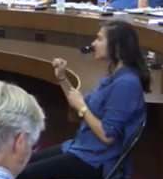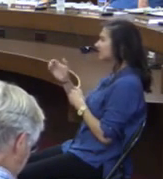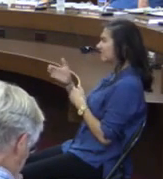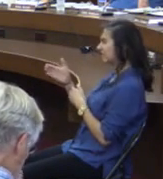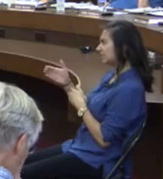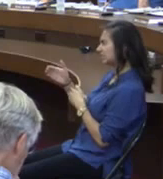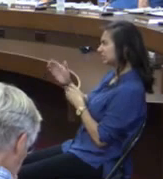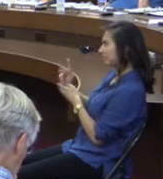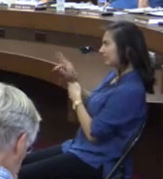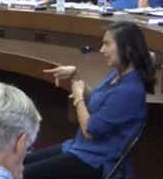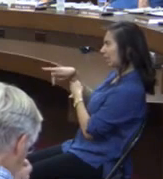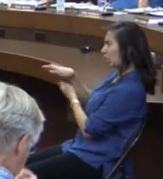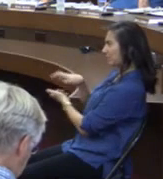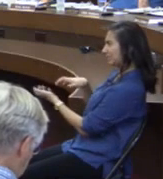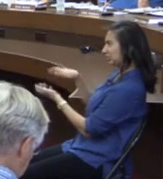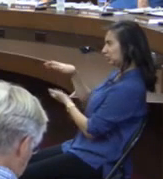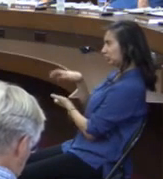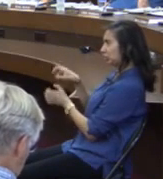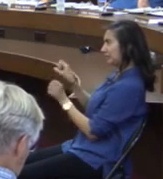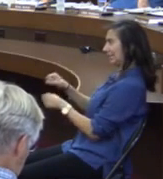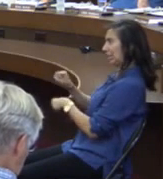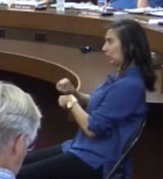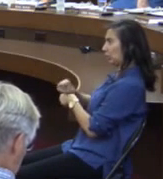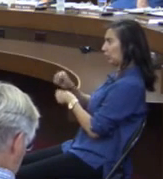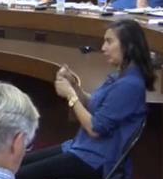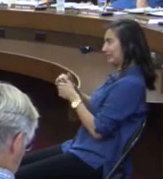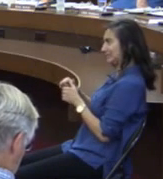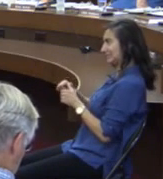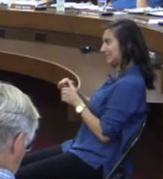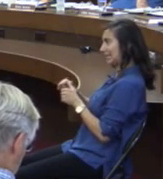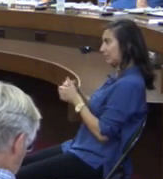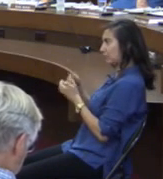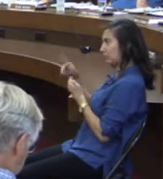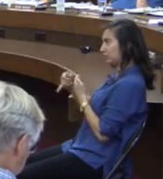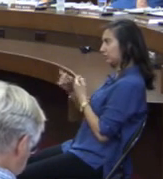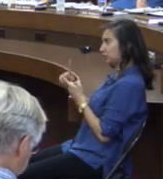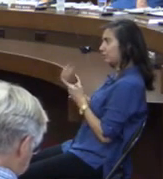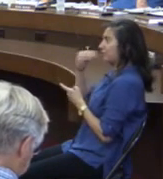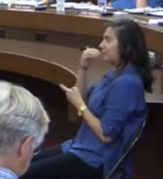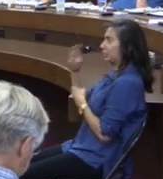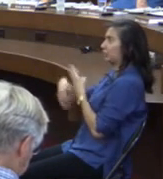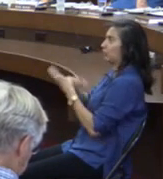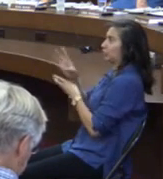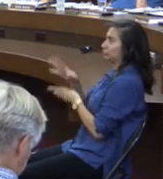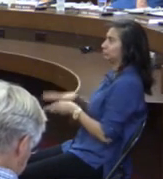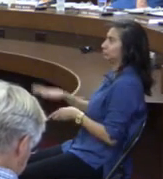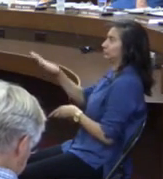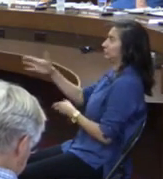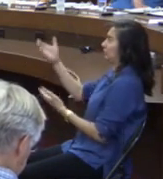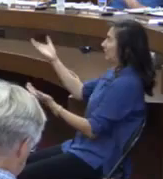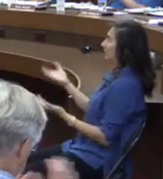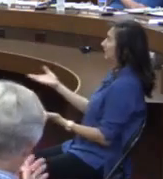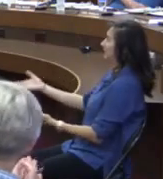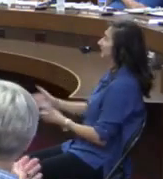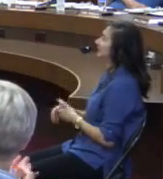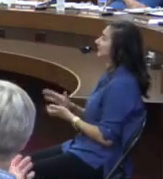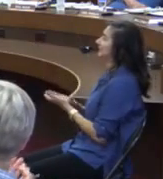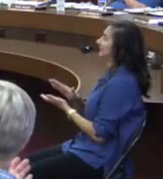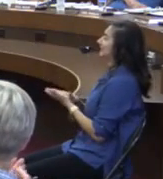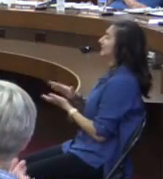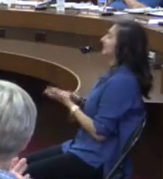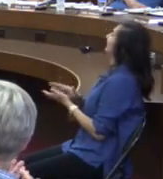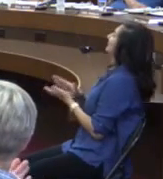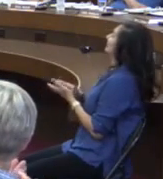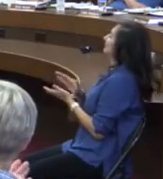combination where you can work on a sustainable projects to help feed the world. Anyway, welcome, Chap.